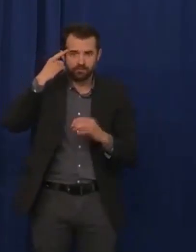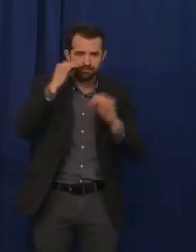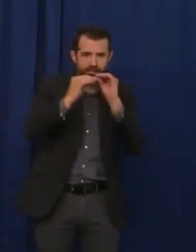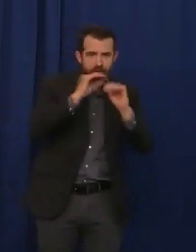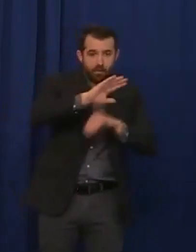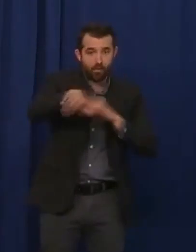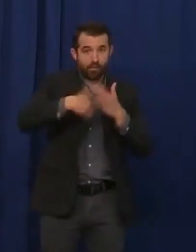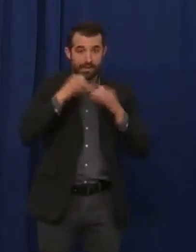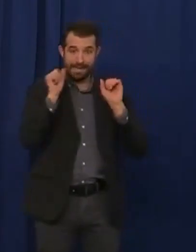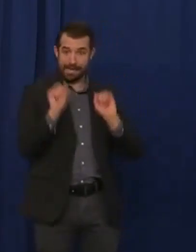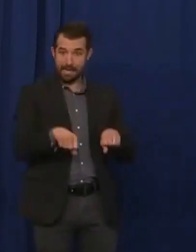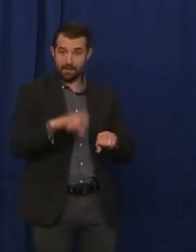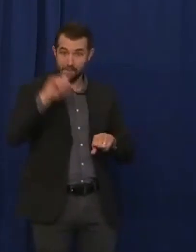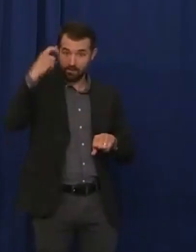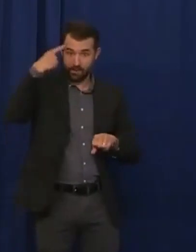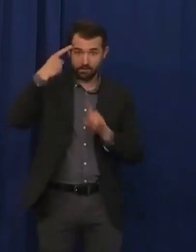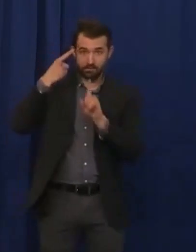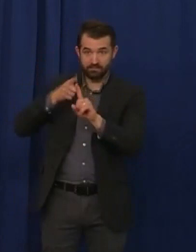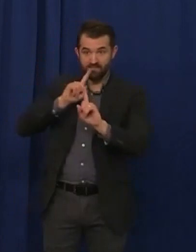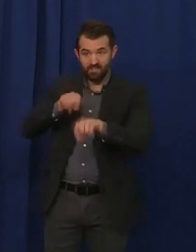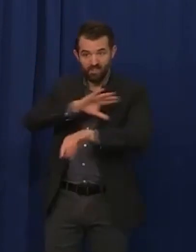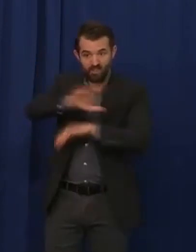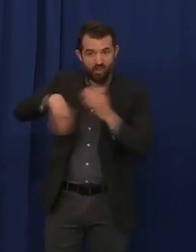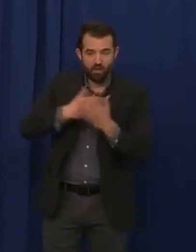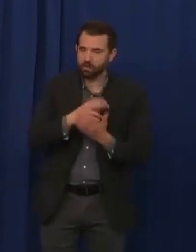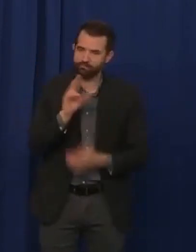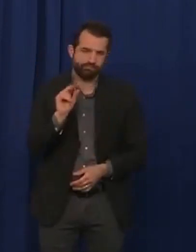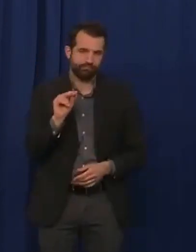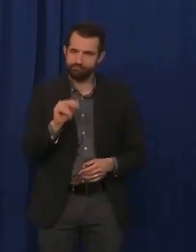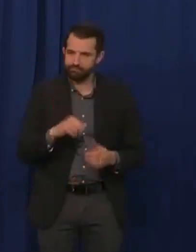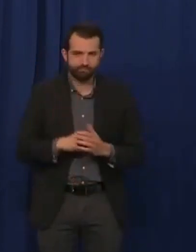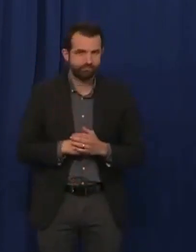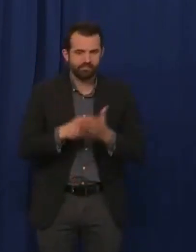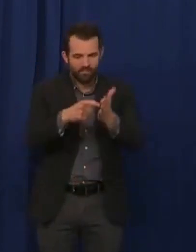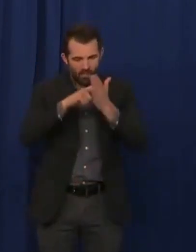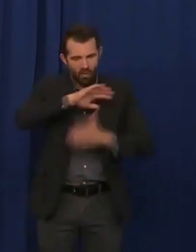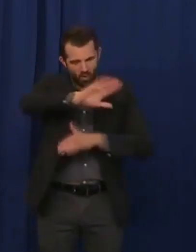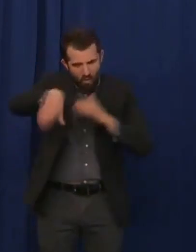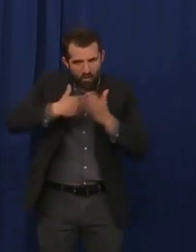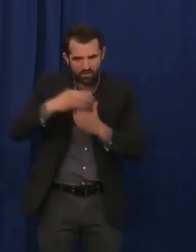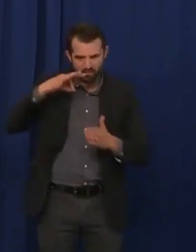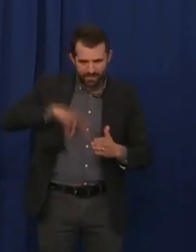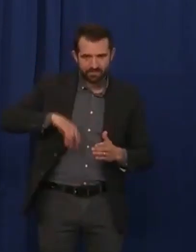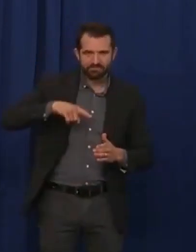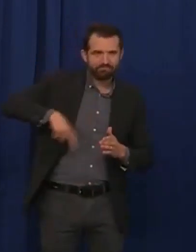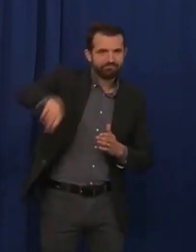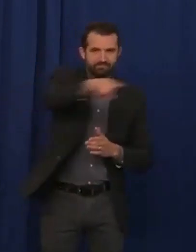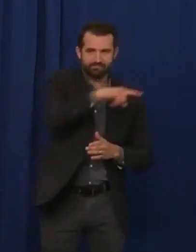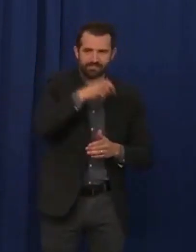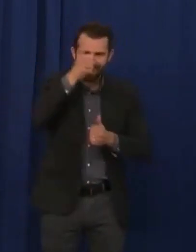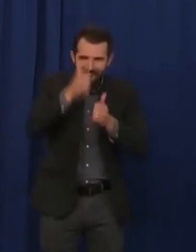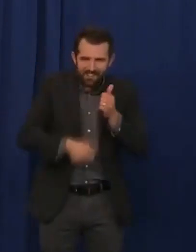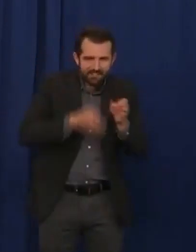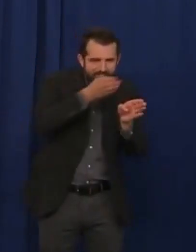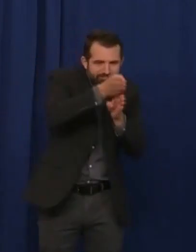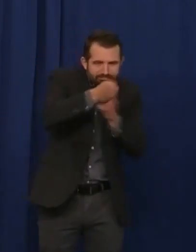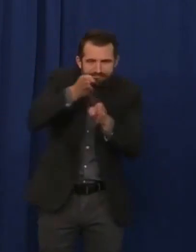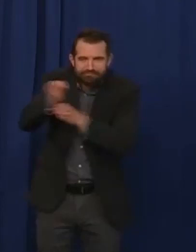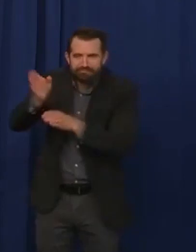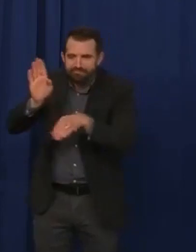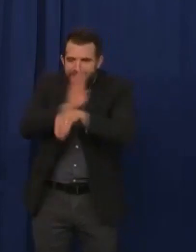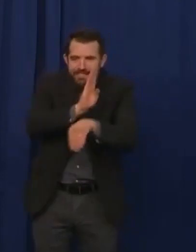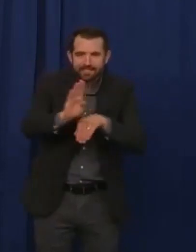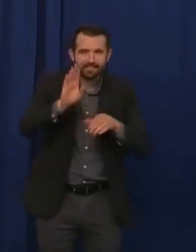the answers. We need the best thinking of all Maine people from every industry and every corner of the